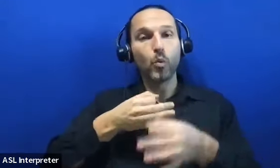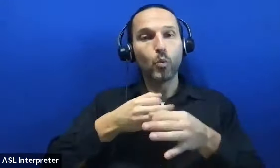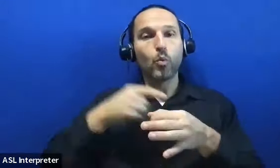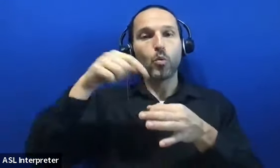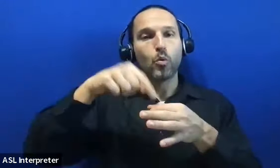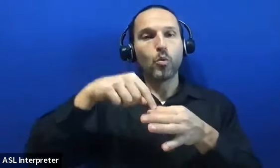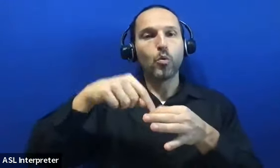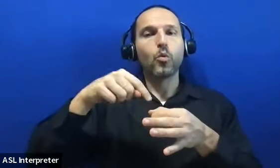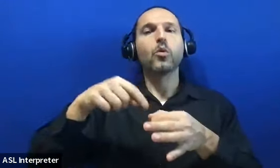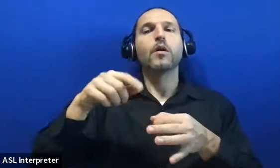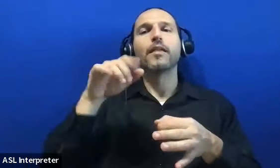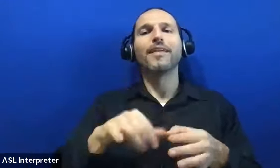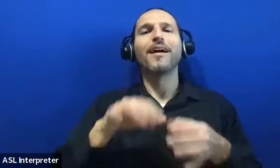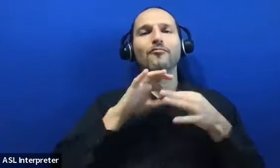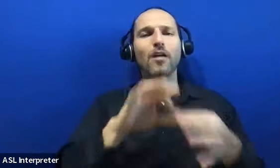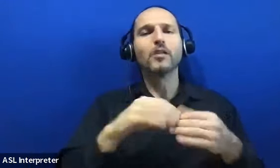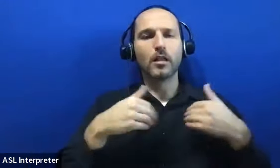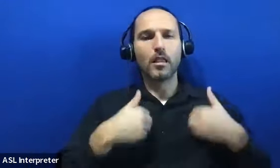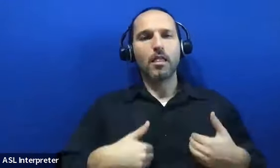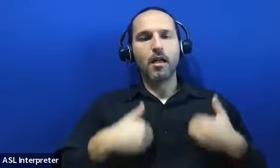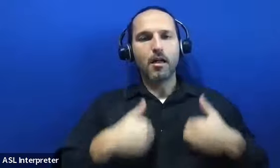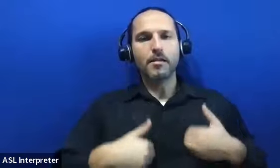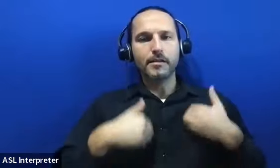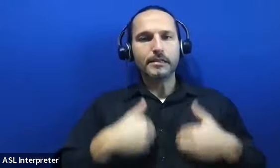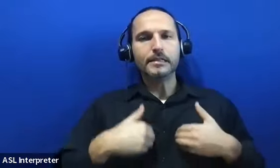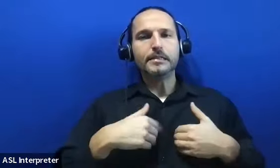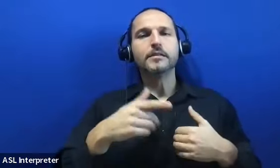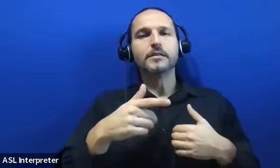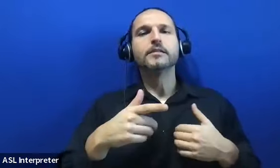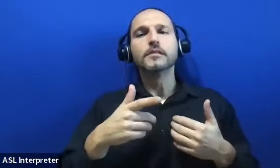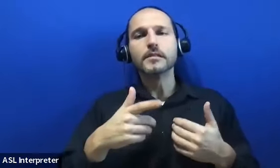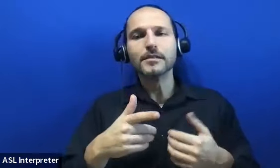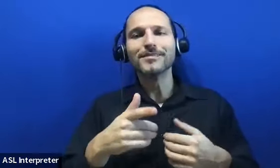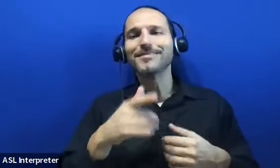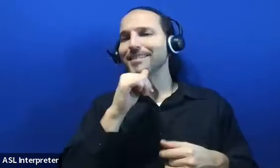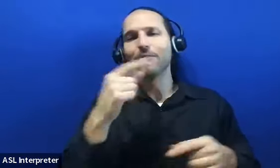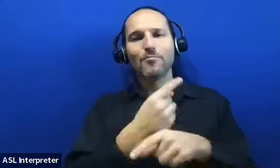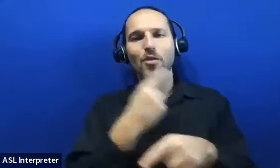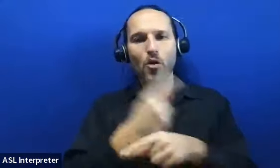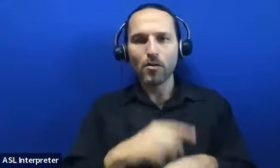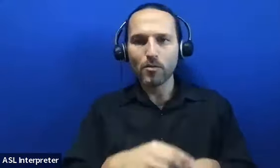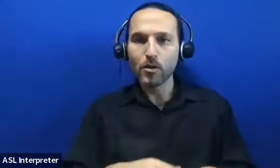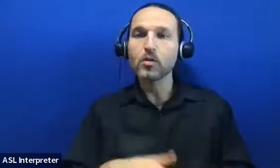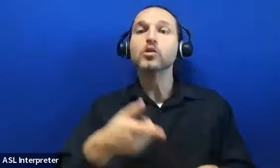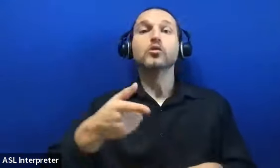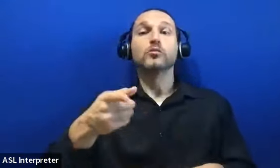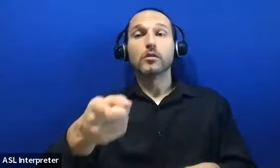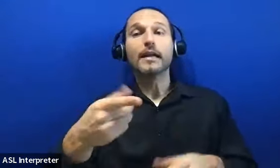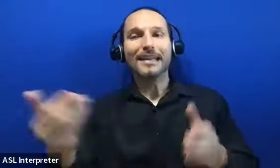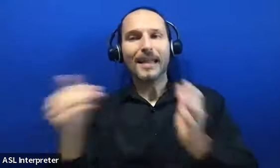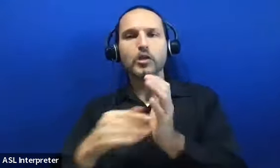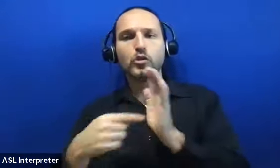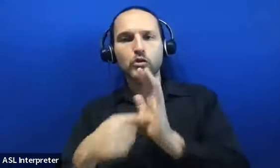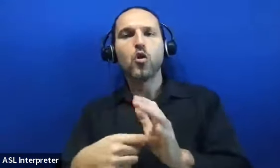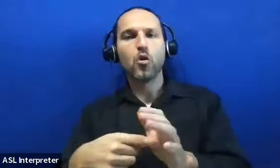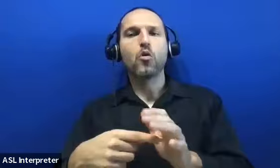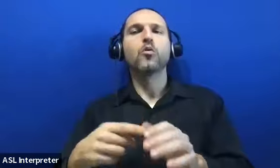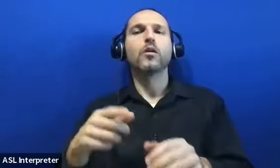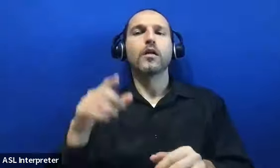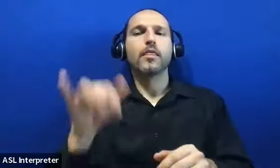windpipe, that leads into our lungs. Not good. So here's another example. Here's a good swallow. The food is going down that